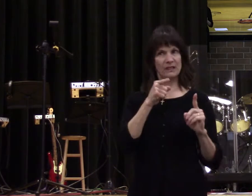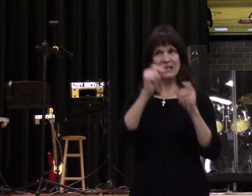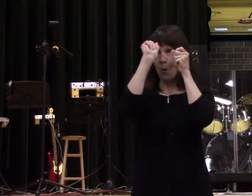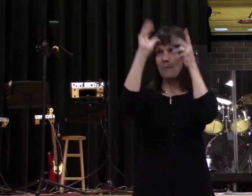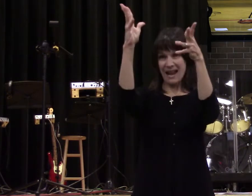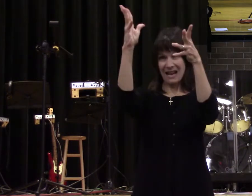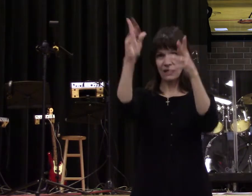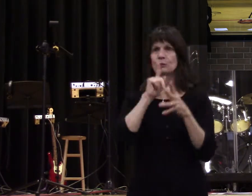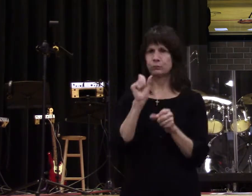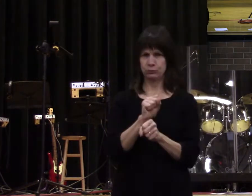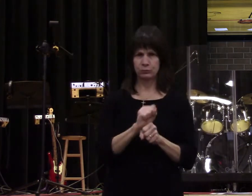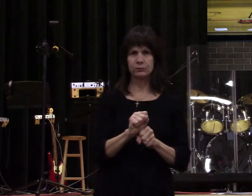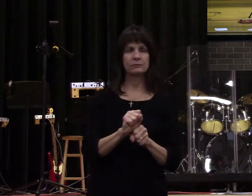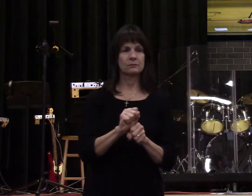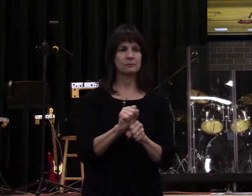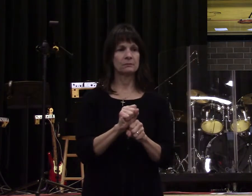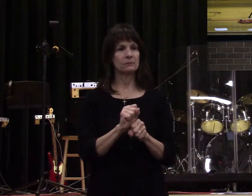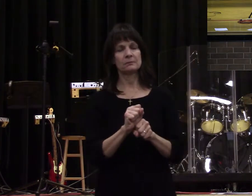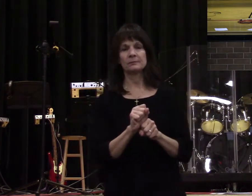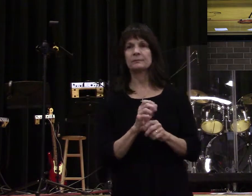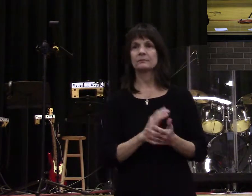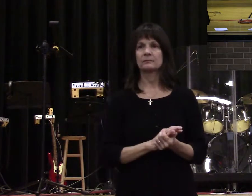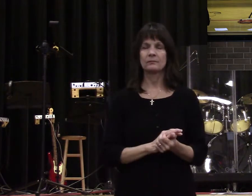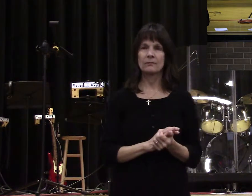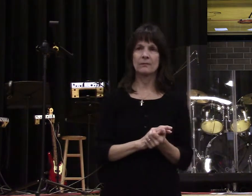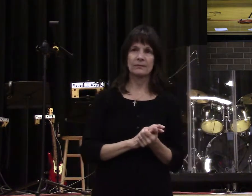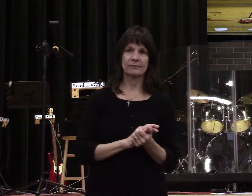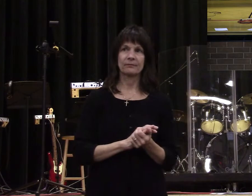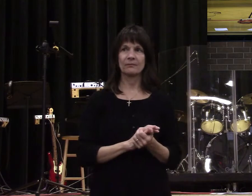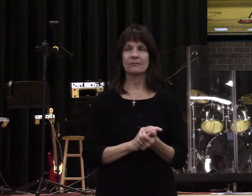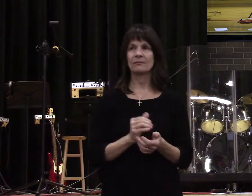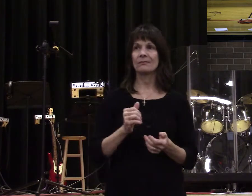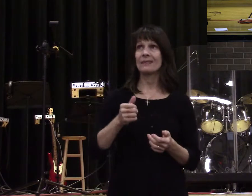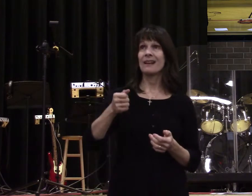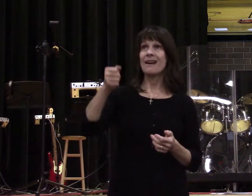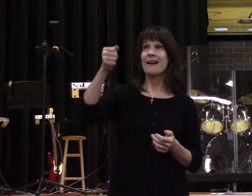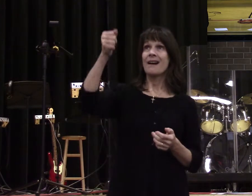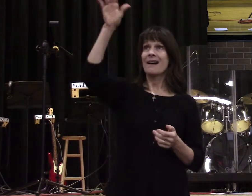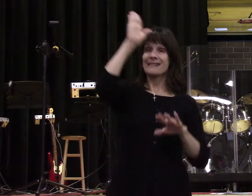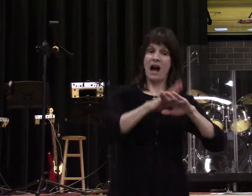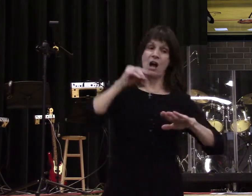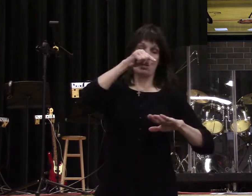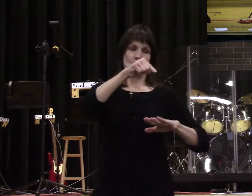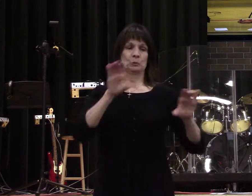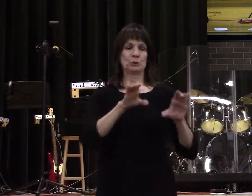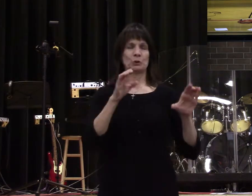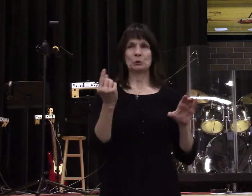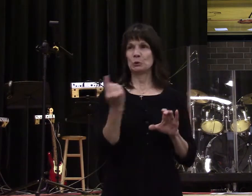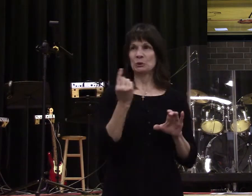God. This was the hardest assignment of his life. And what was he